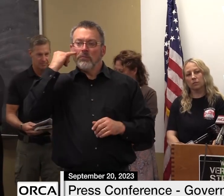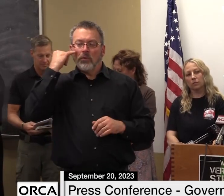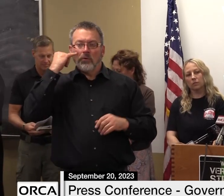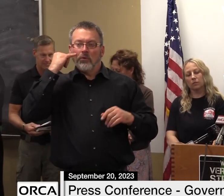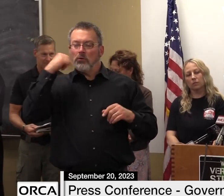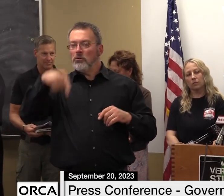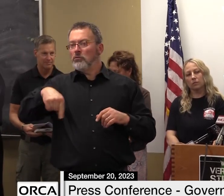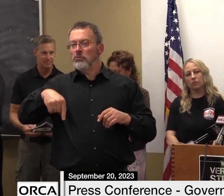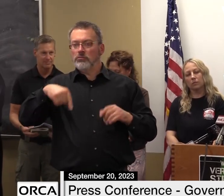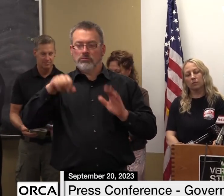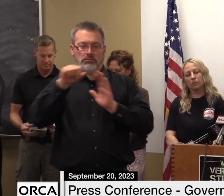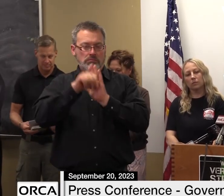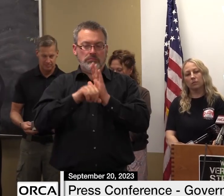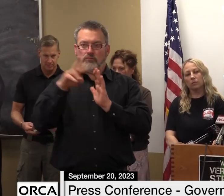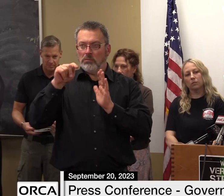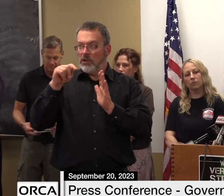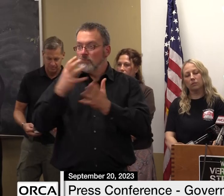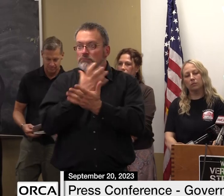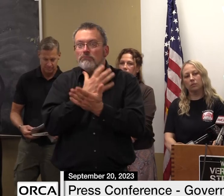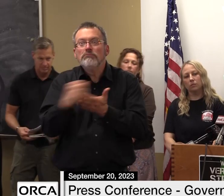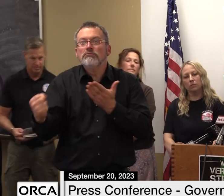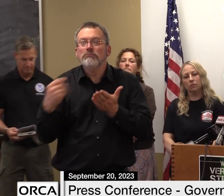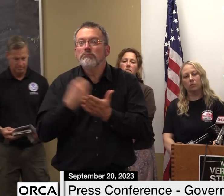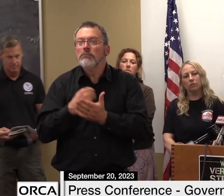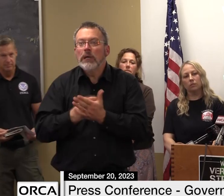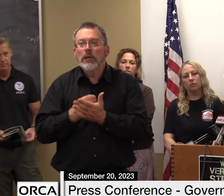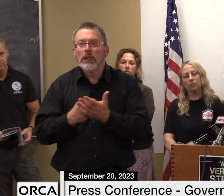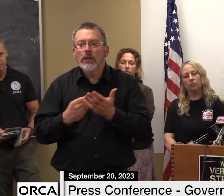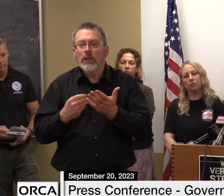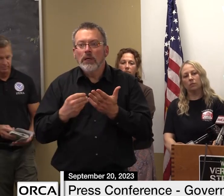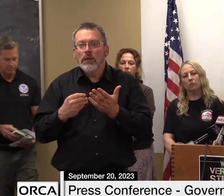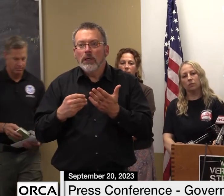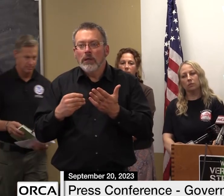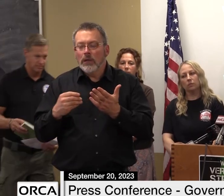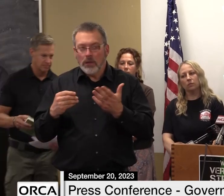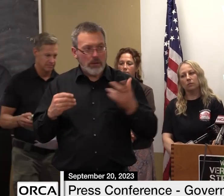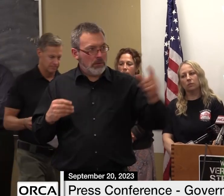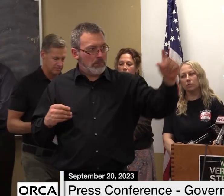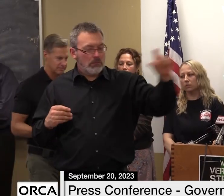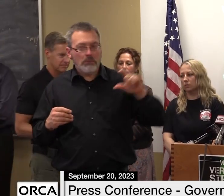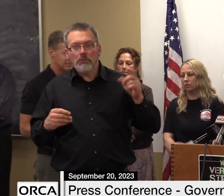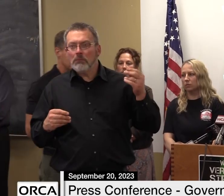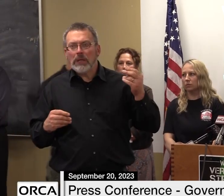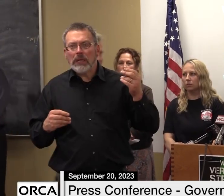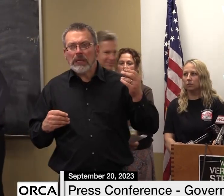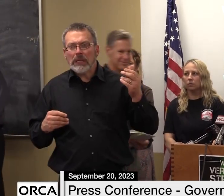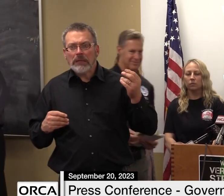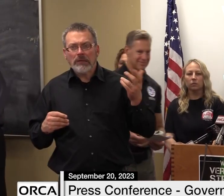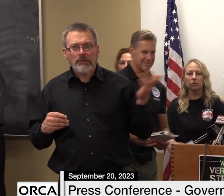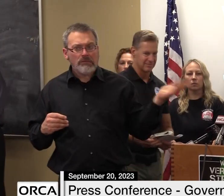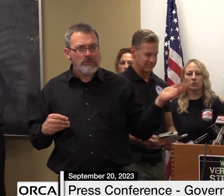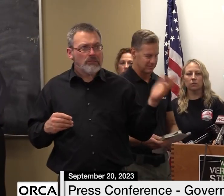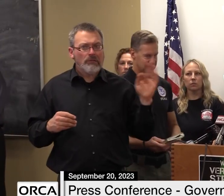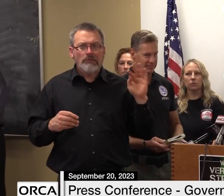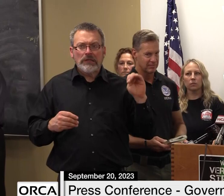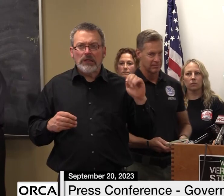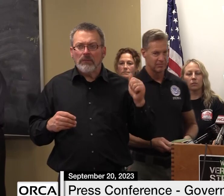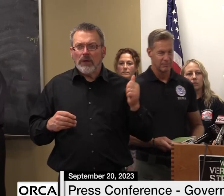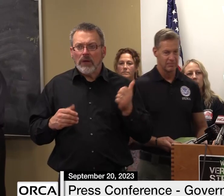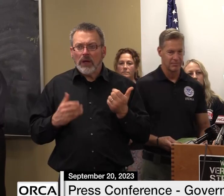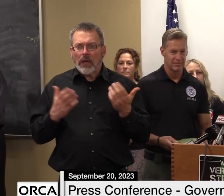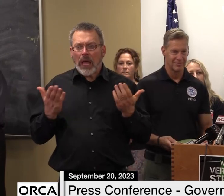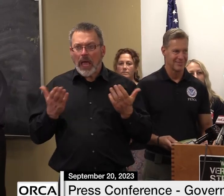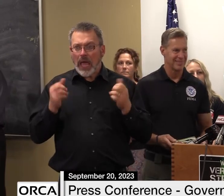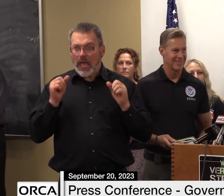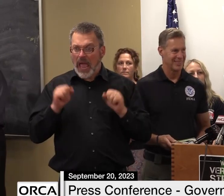is depleted and there hasn't been a replenishment, would FEMA be able to use the immediate needs funding provision in